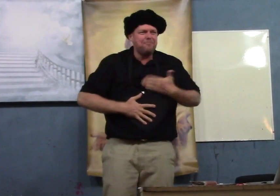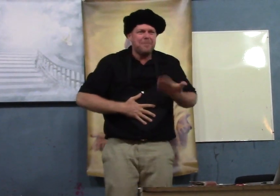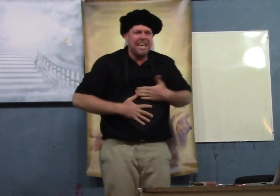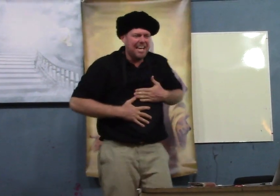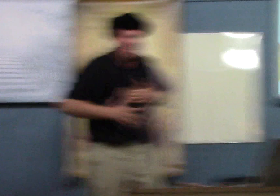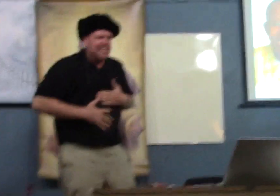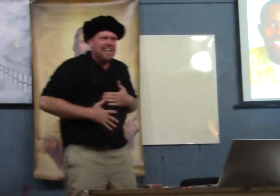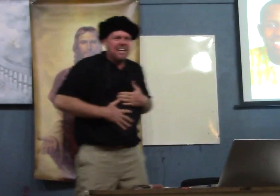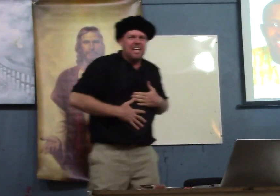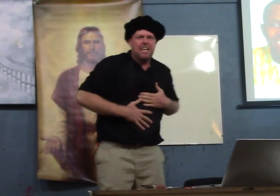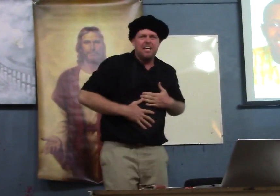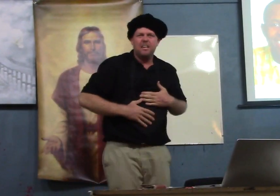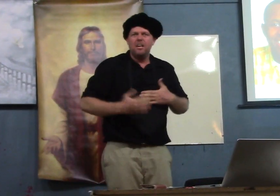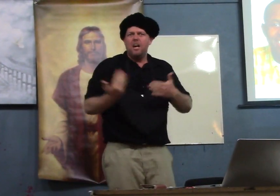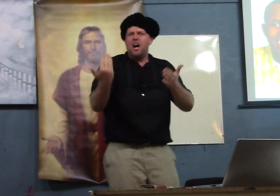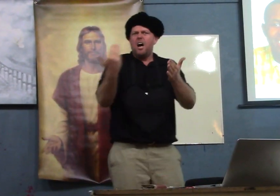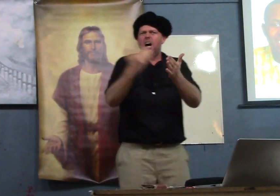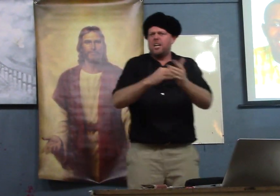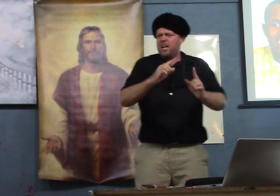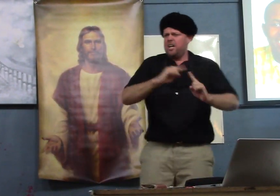Oh, that's a good feeling.